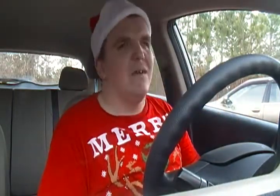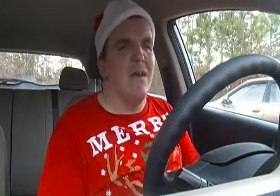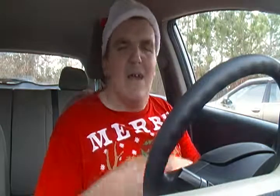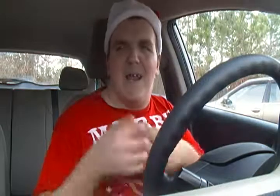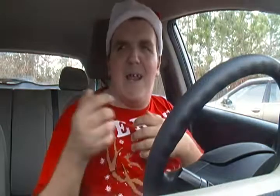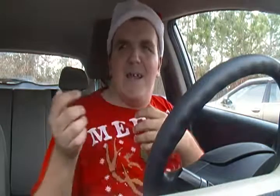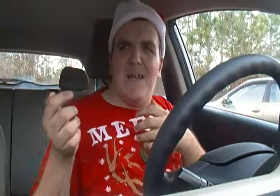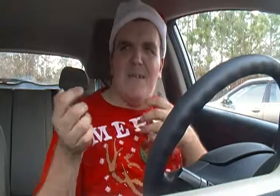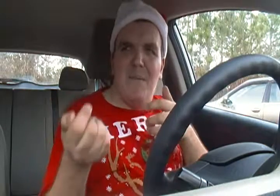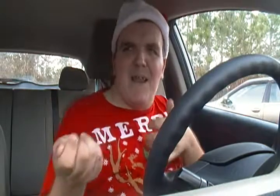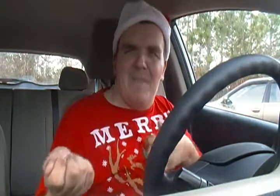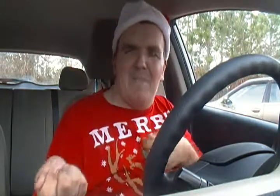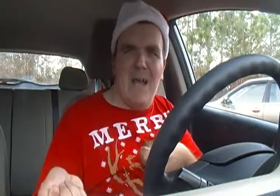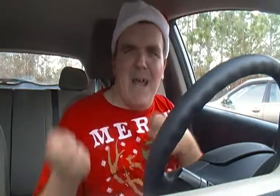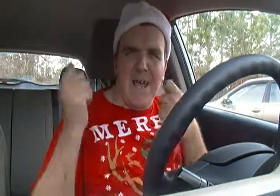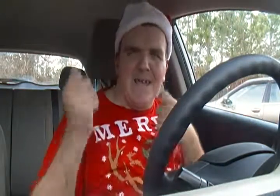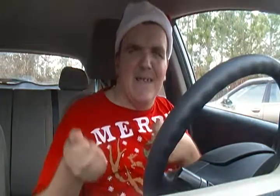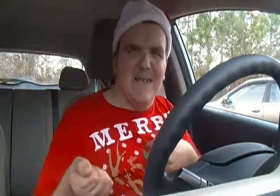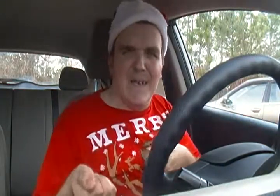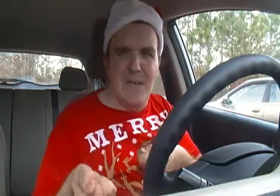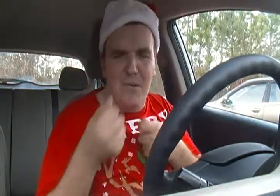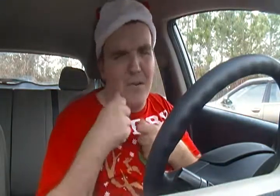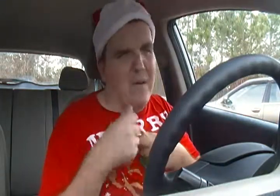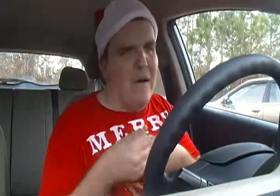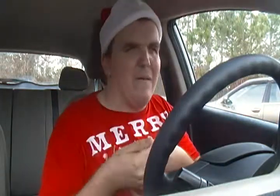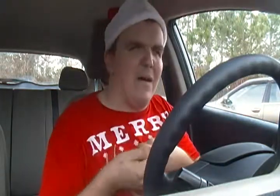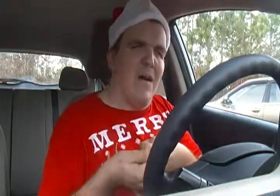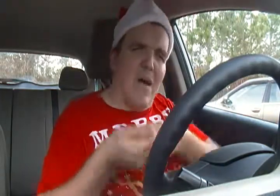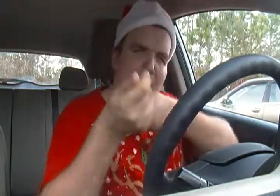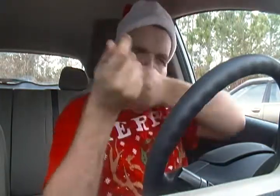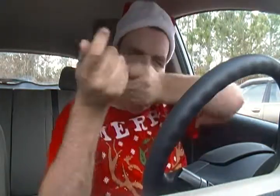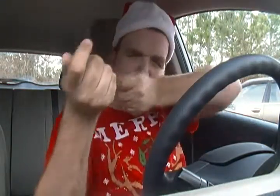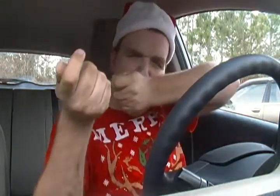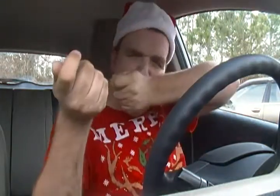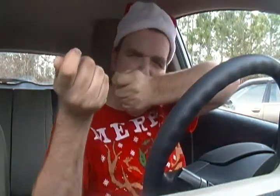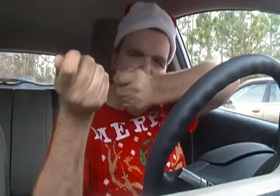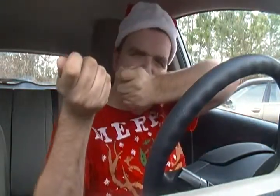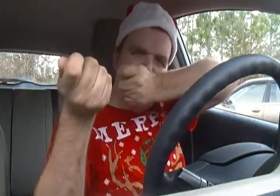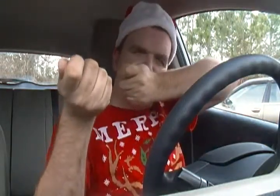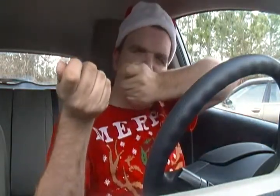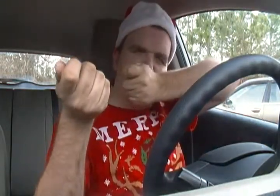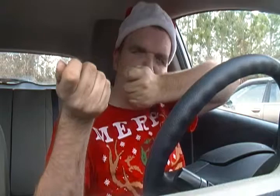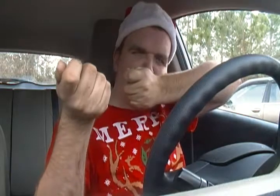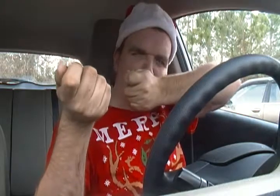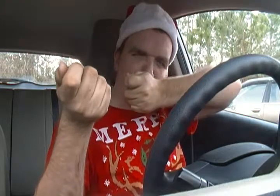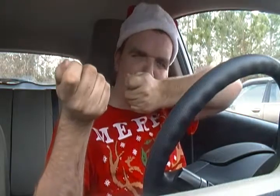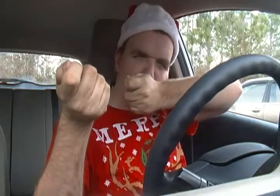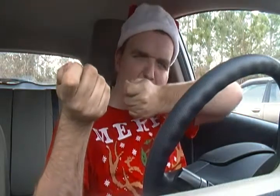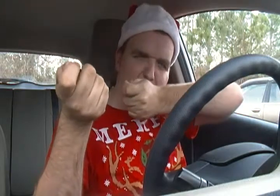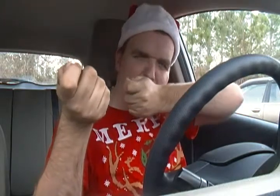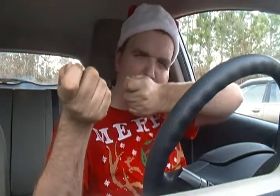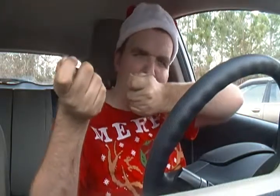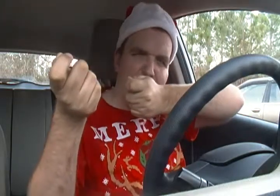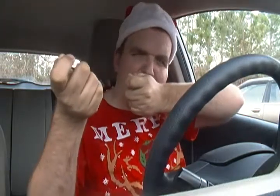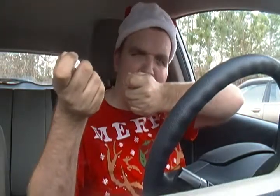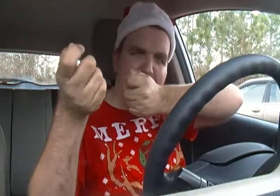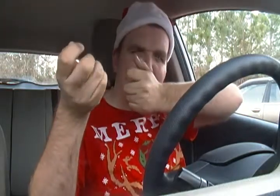and he's aiming at cans and he's shooting them off and the minute that he um the minute that he